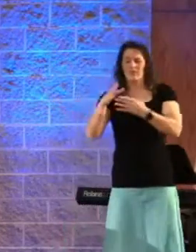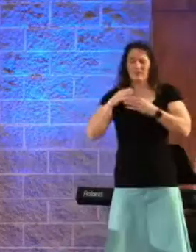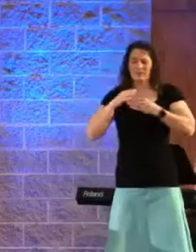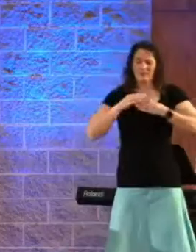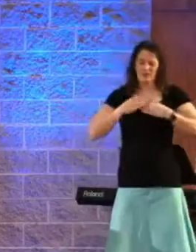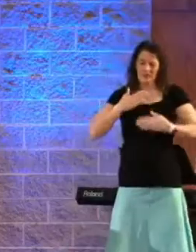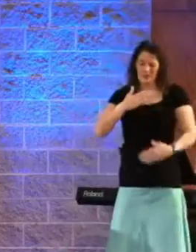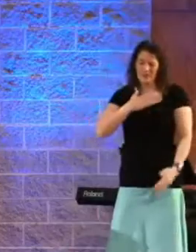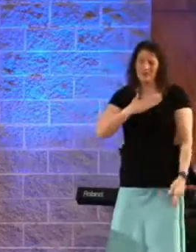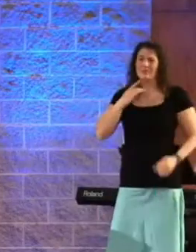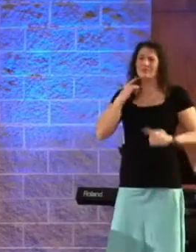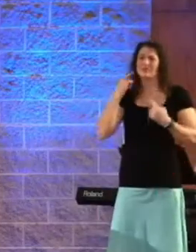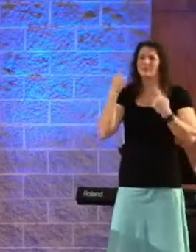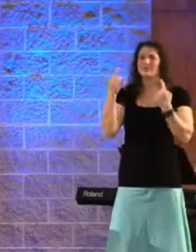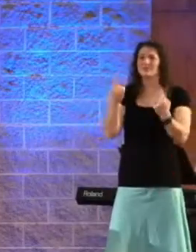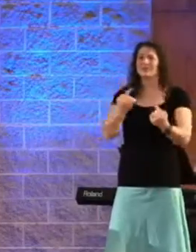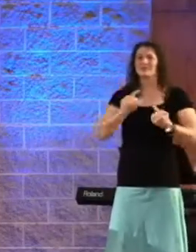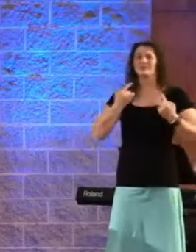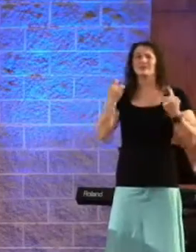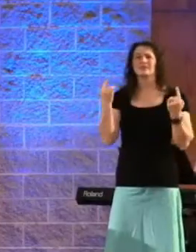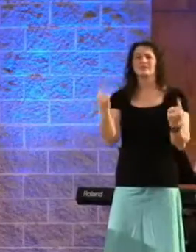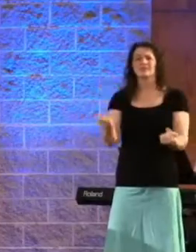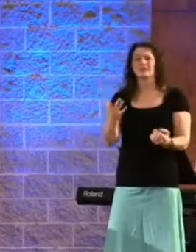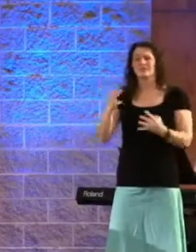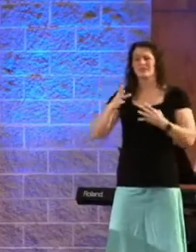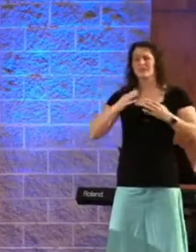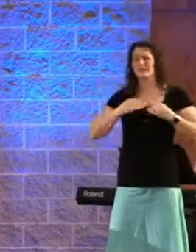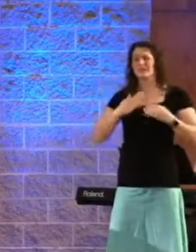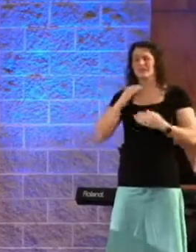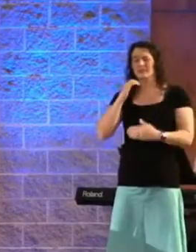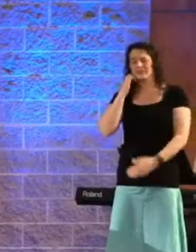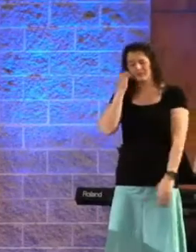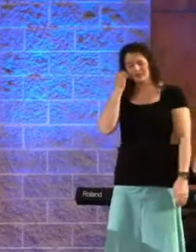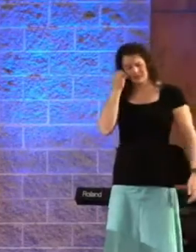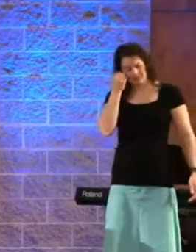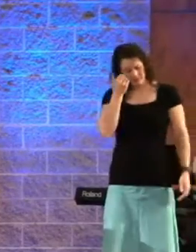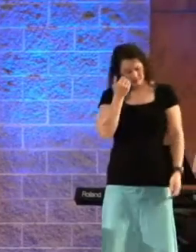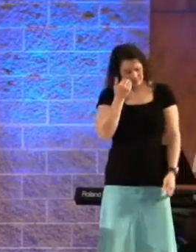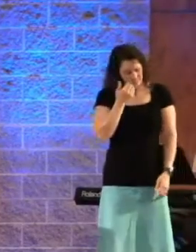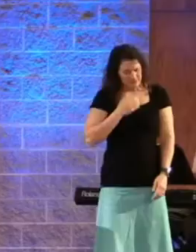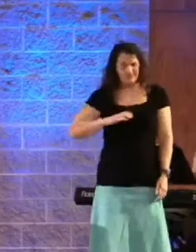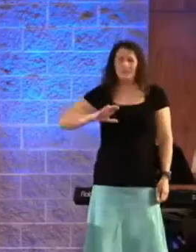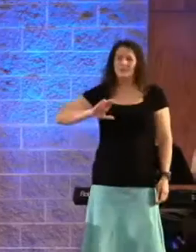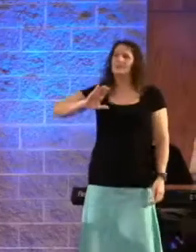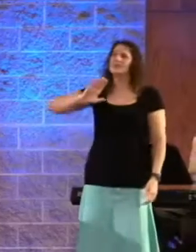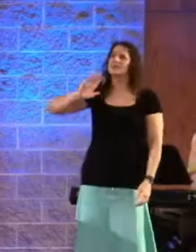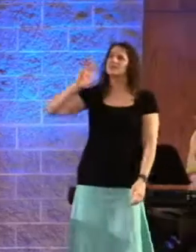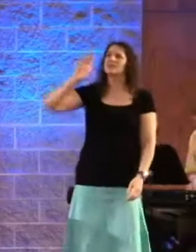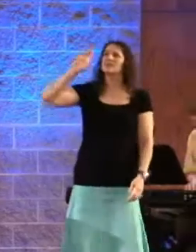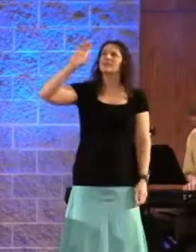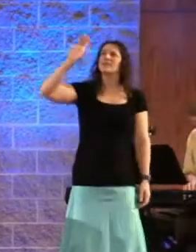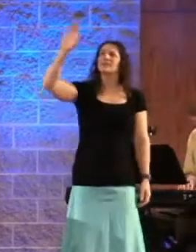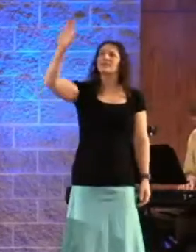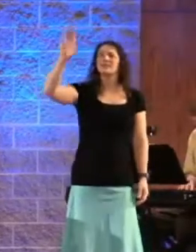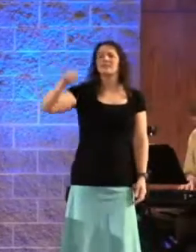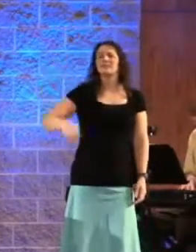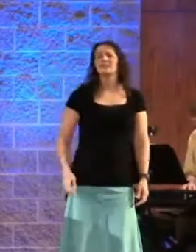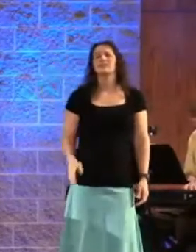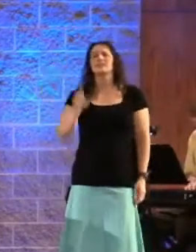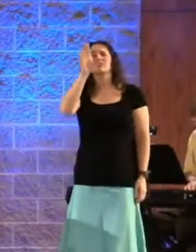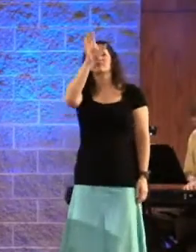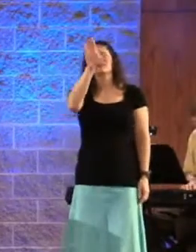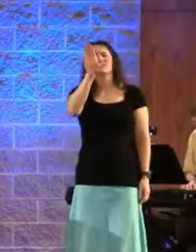and bear my shame. The cross has spoken, I